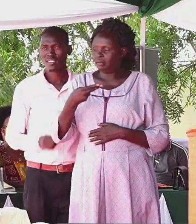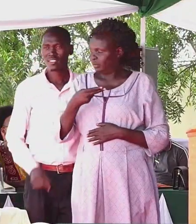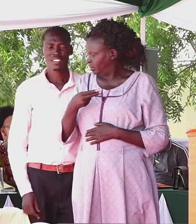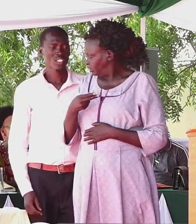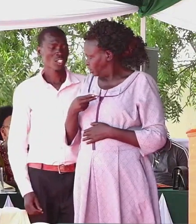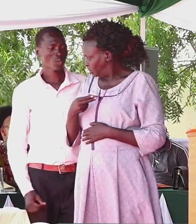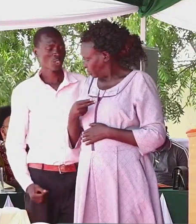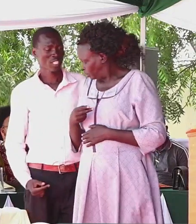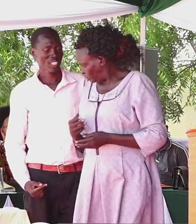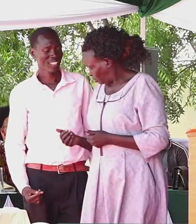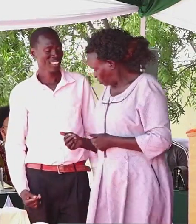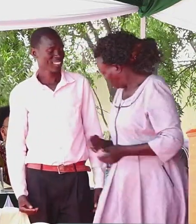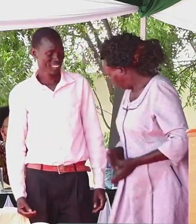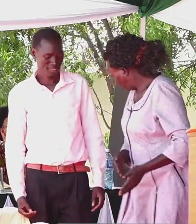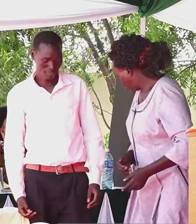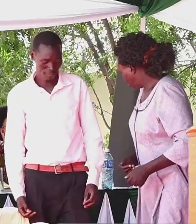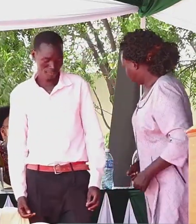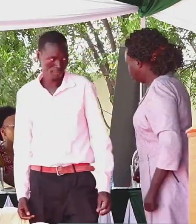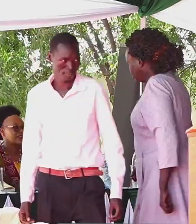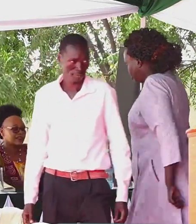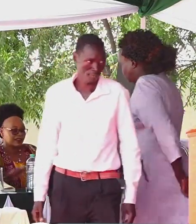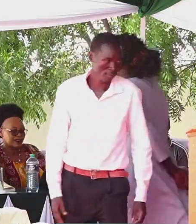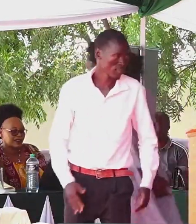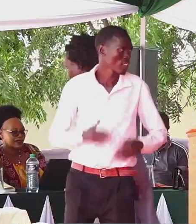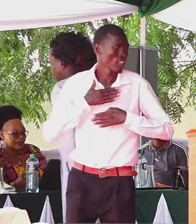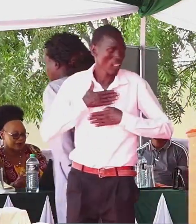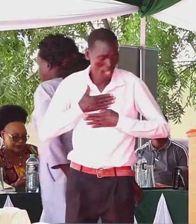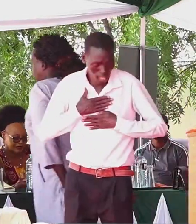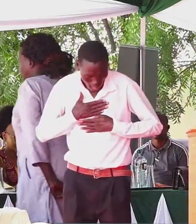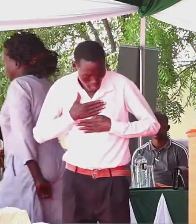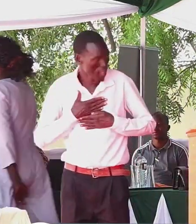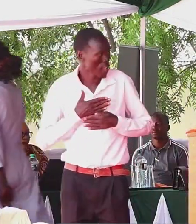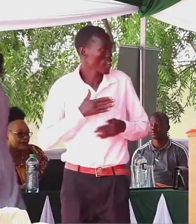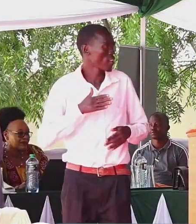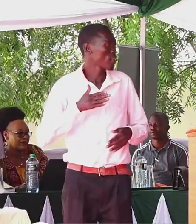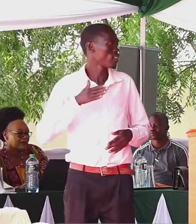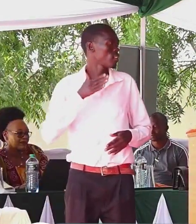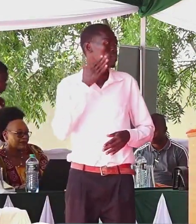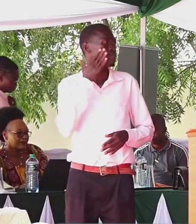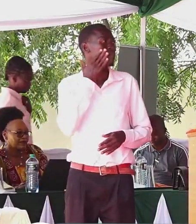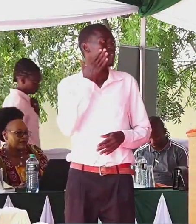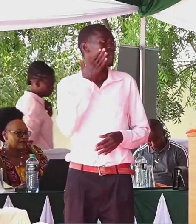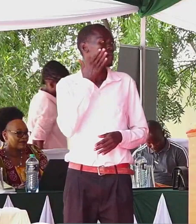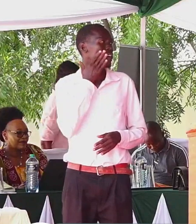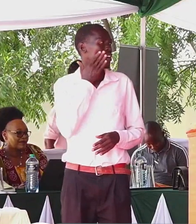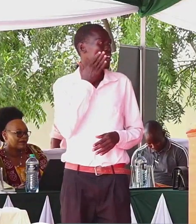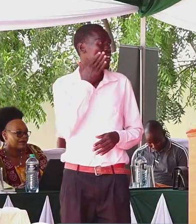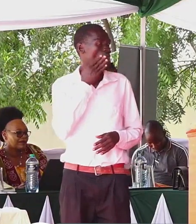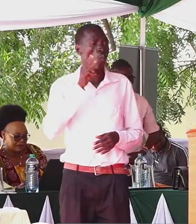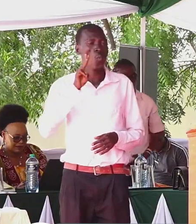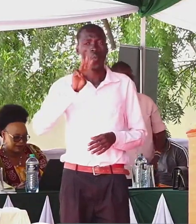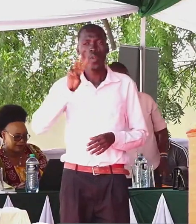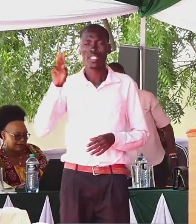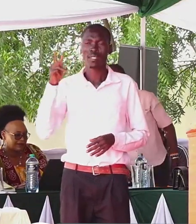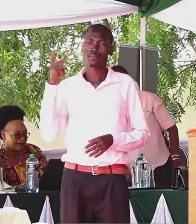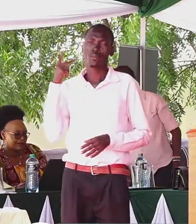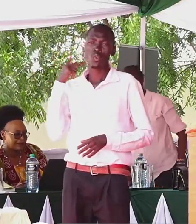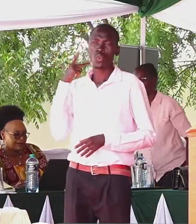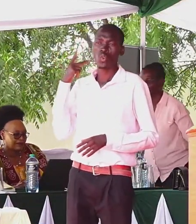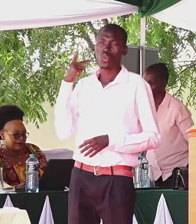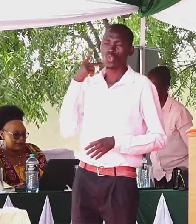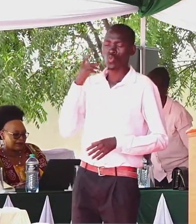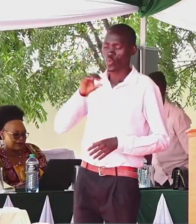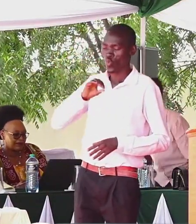John Erus, Her Excellencies, Mama from West Pokot, and our own Mama